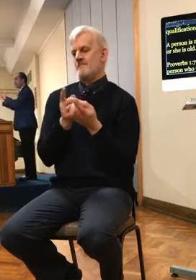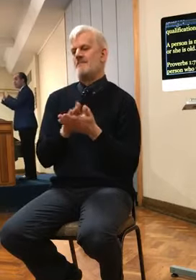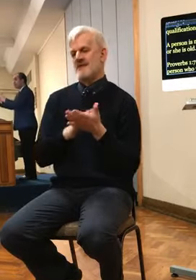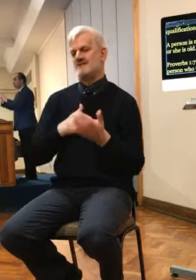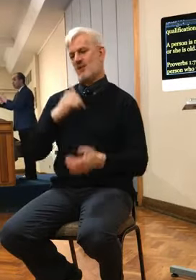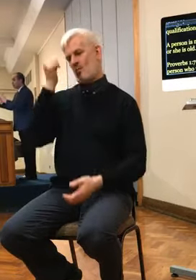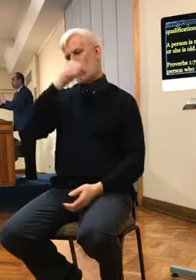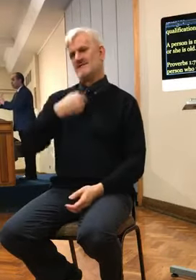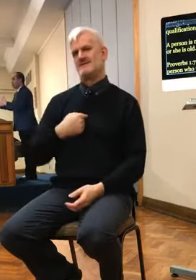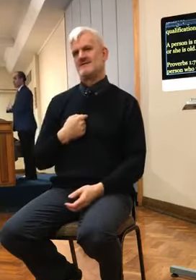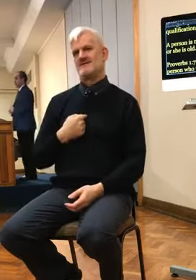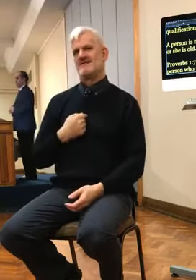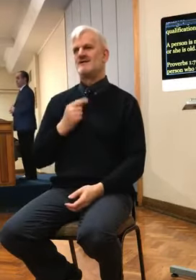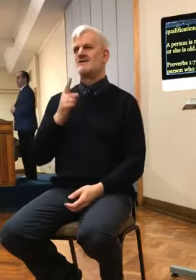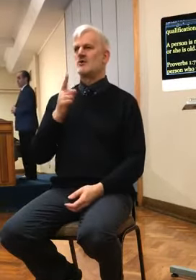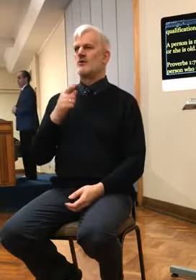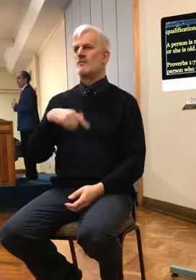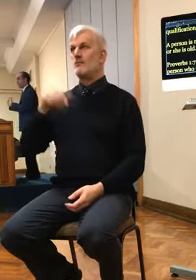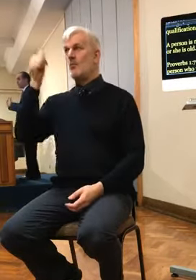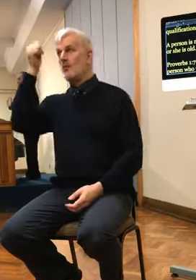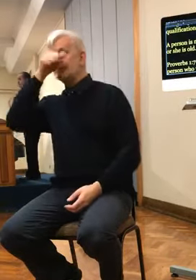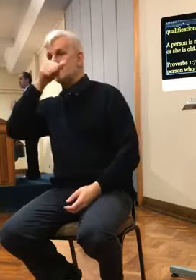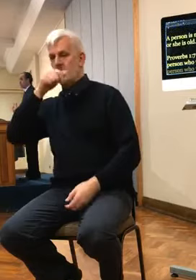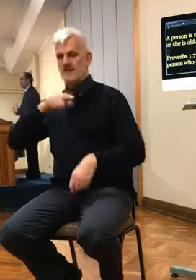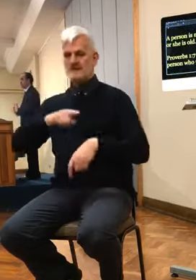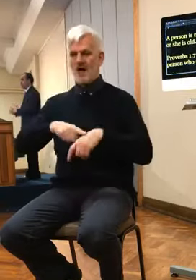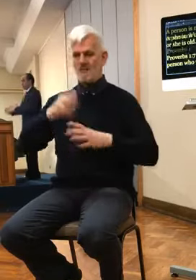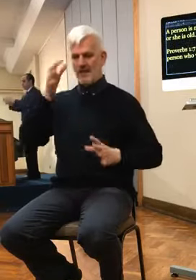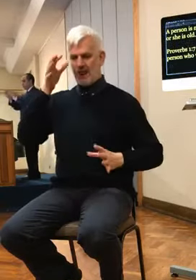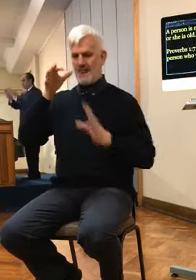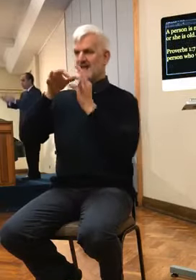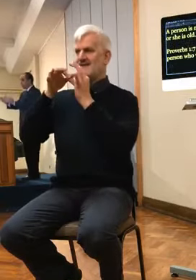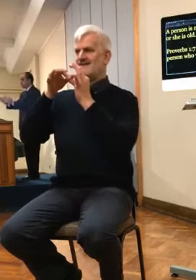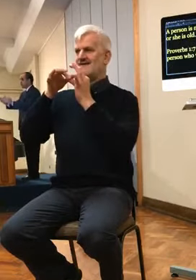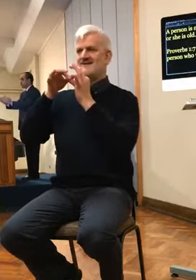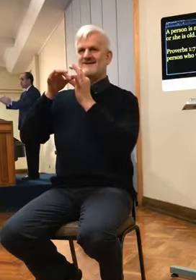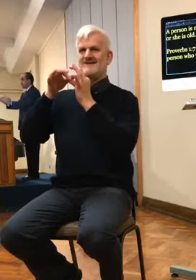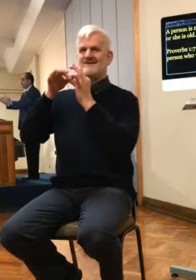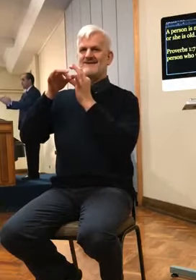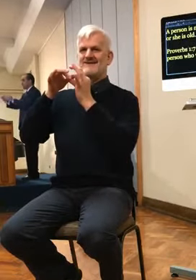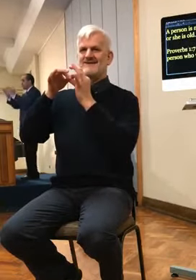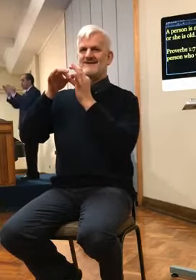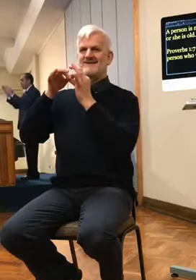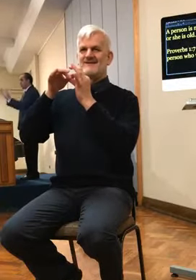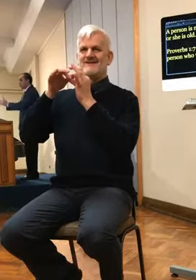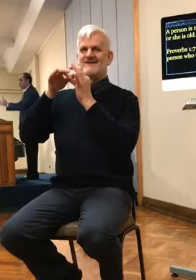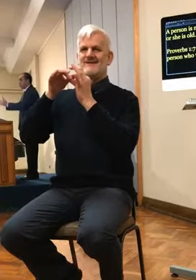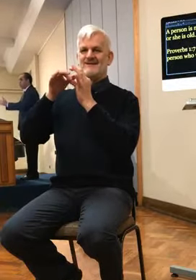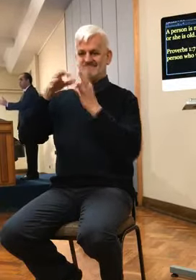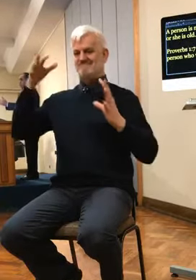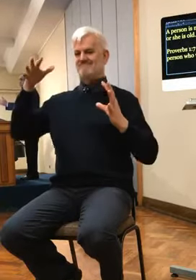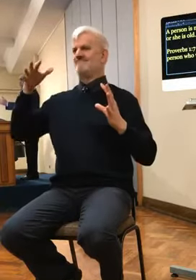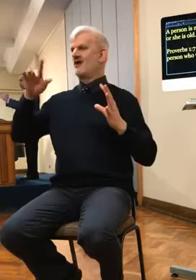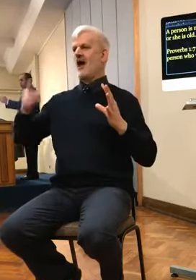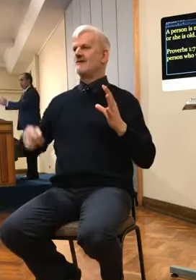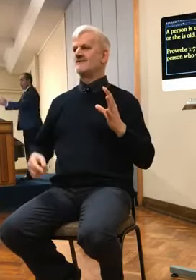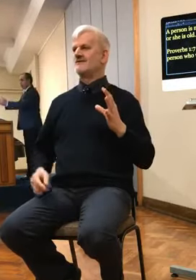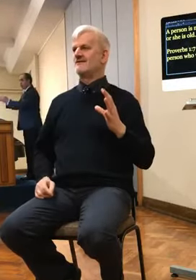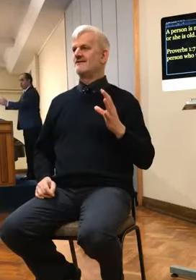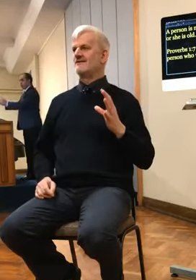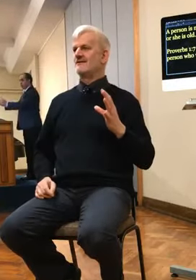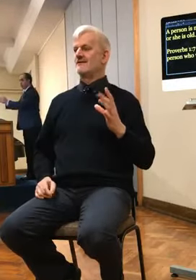time. They are closely related. You cannot separate them. You walk as a Christian, God makes you to be wise